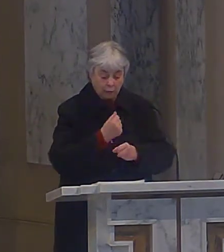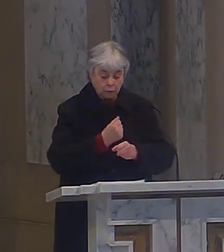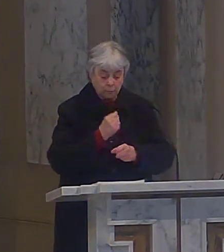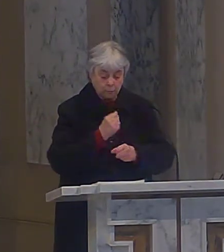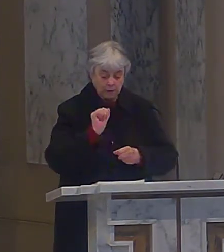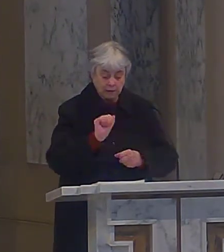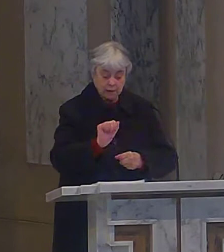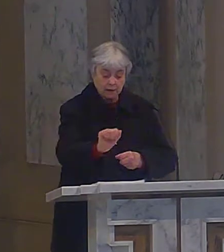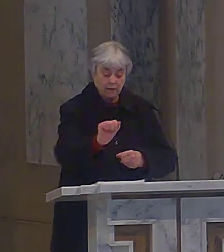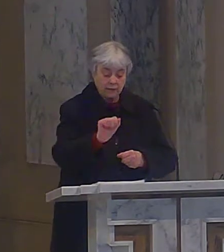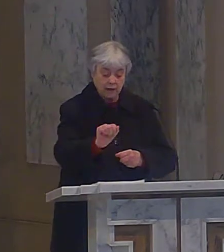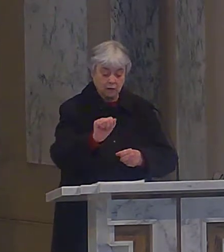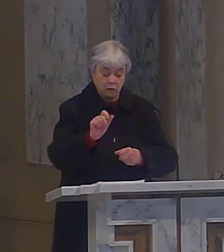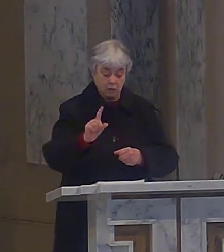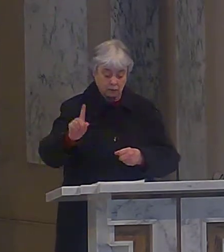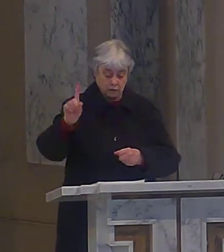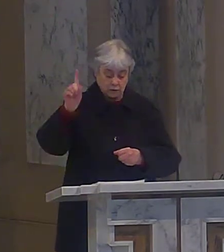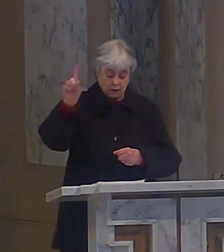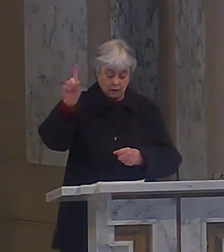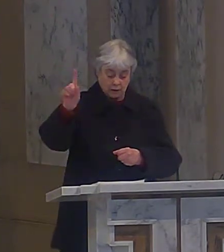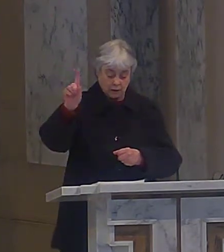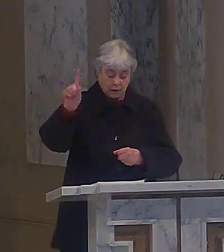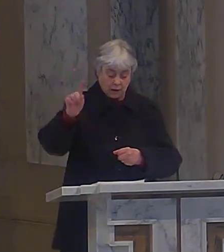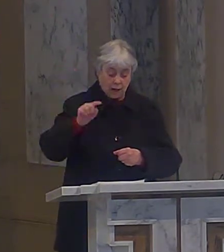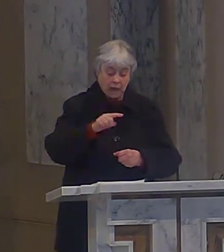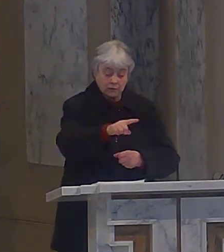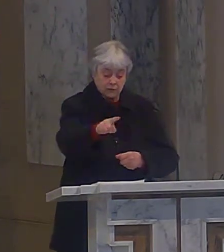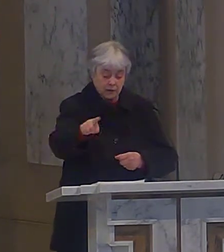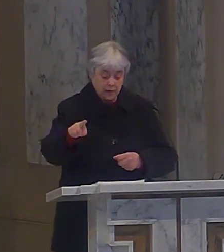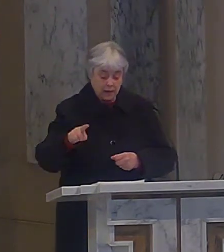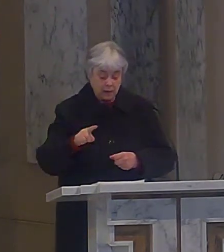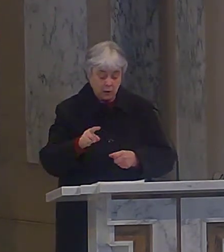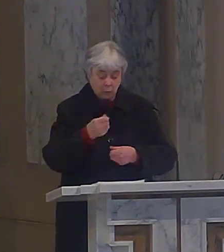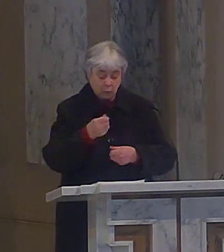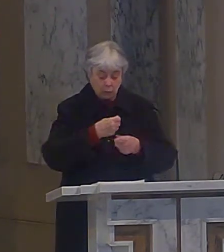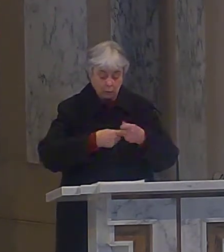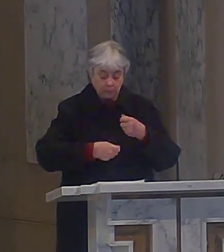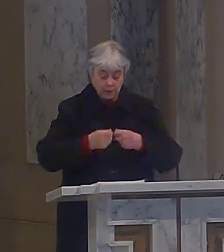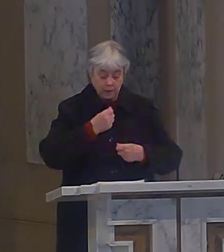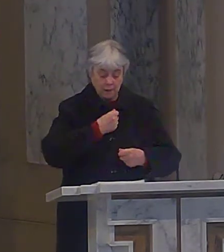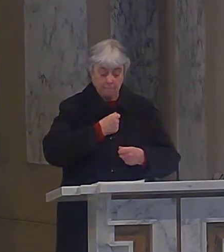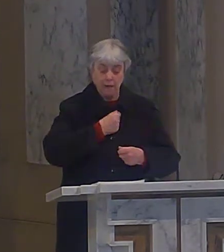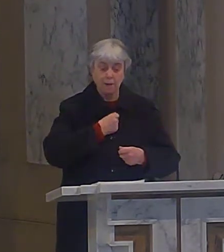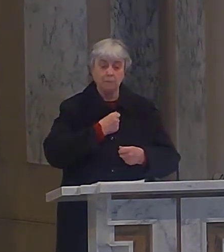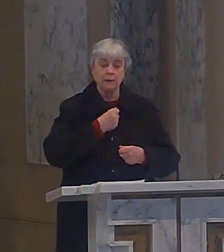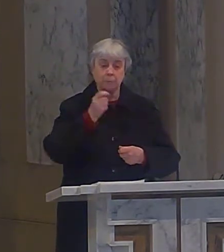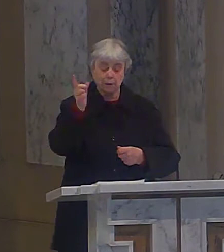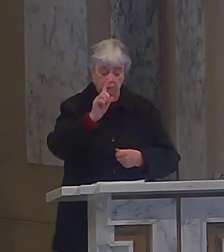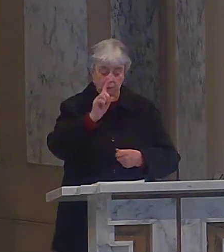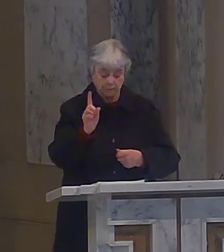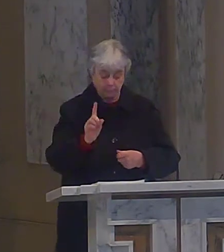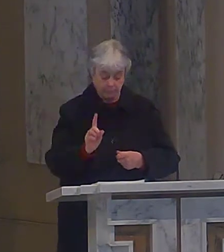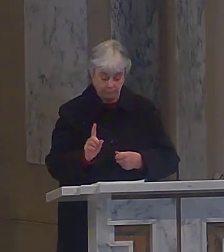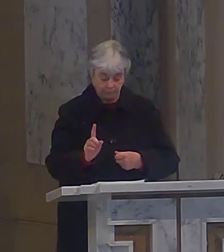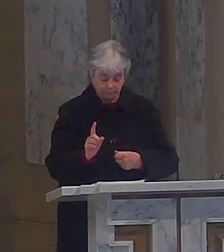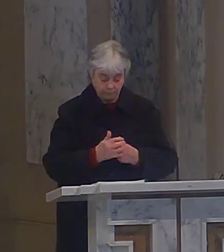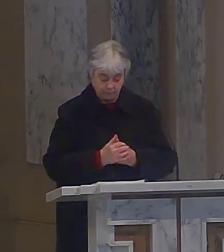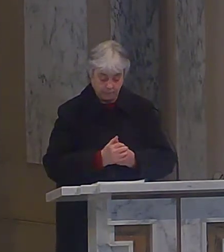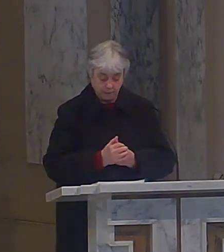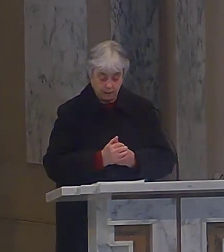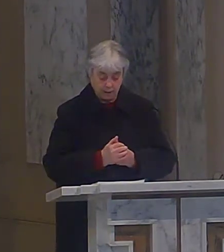i will be their god and they will be my people